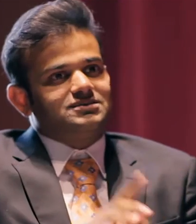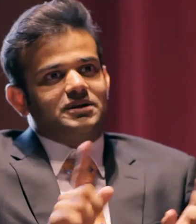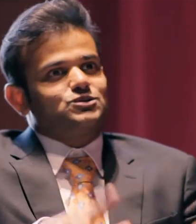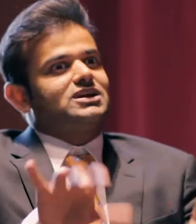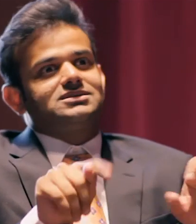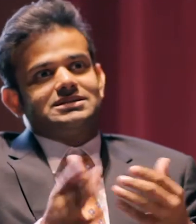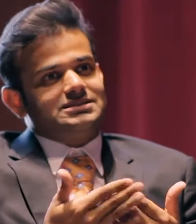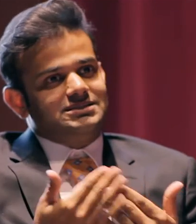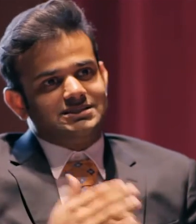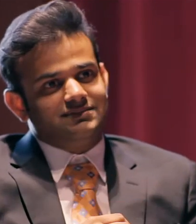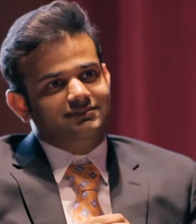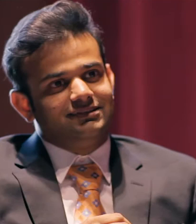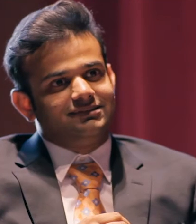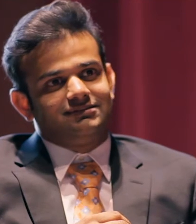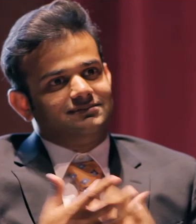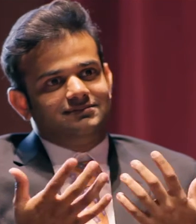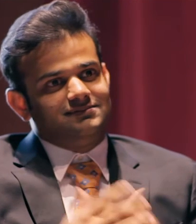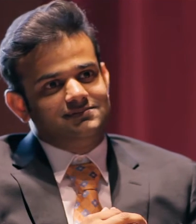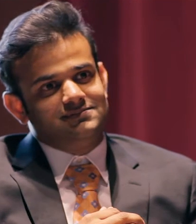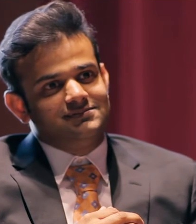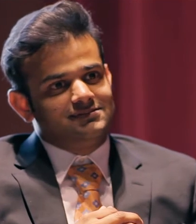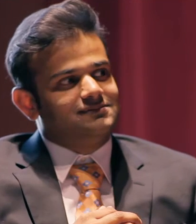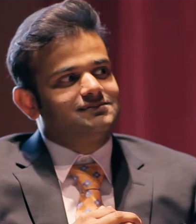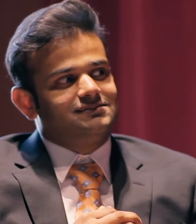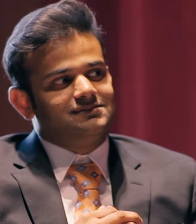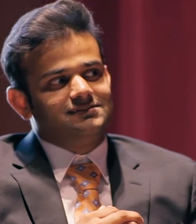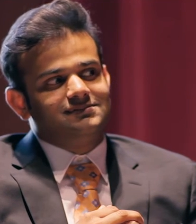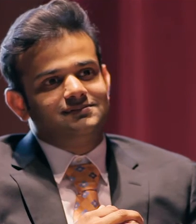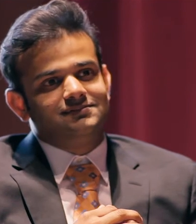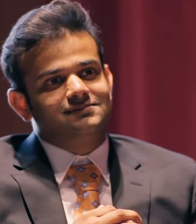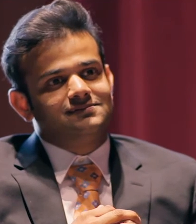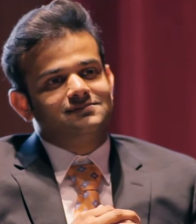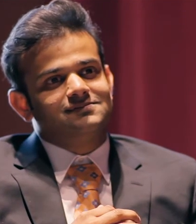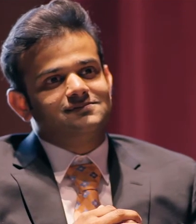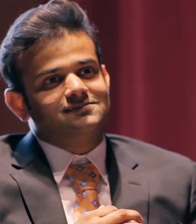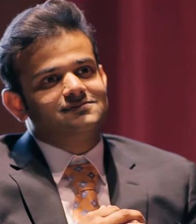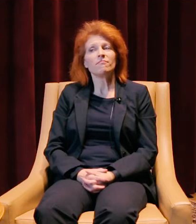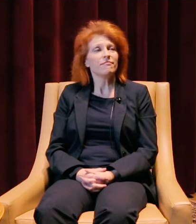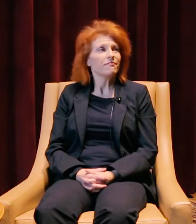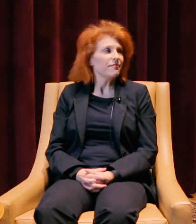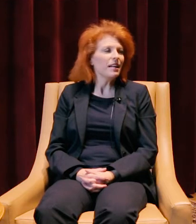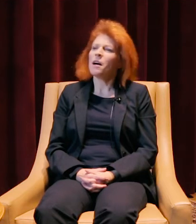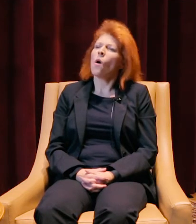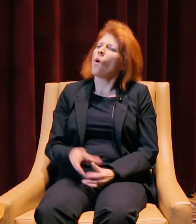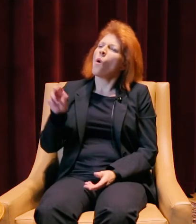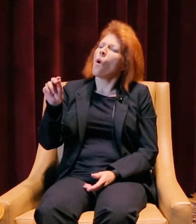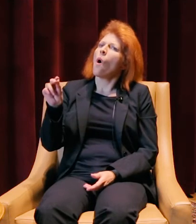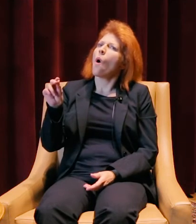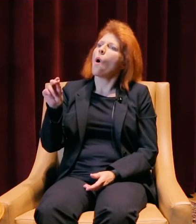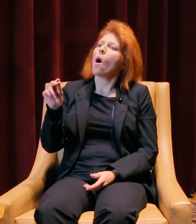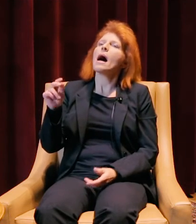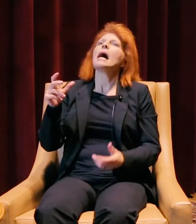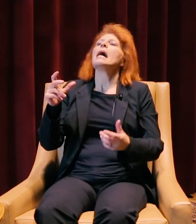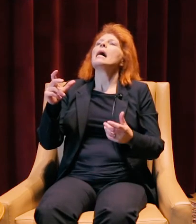I mean, even though their stresses come your way, you're still just at a place you're just kind of taking life easy then? No, I'm taking it